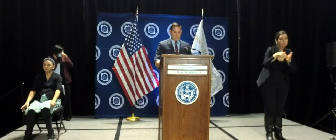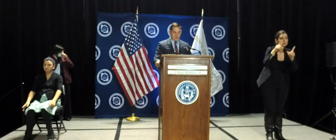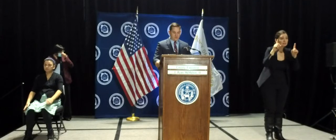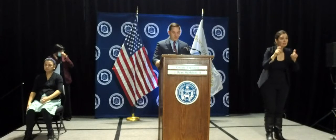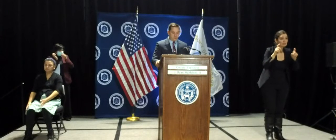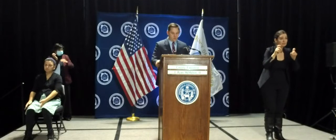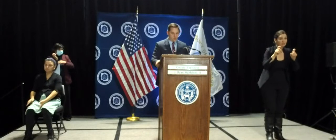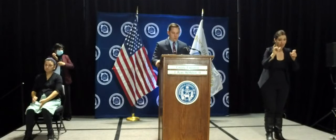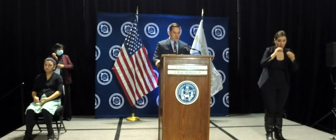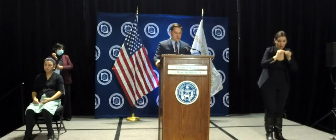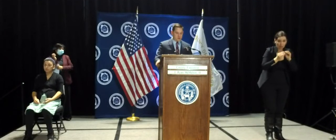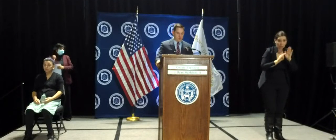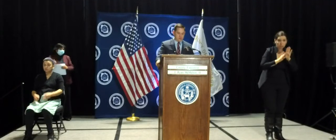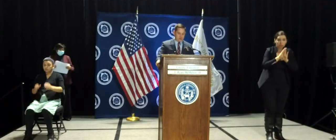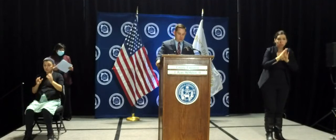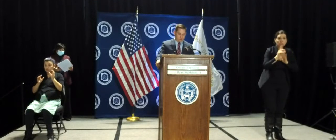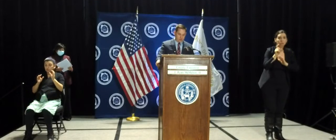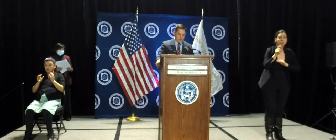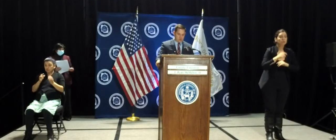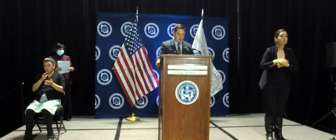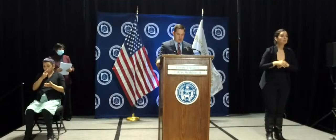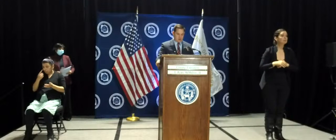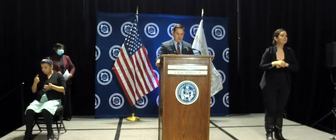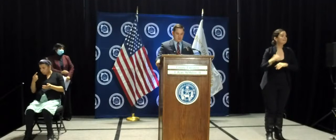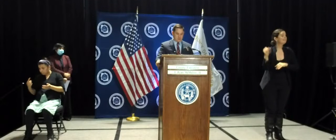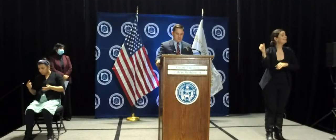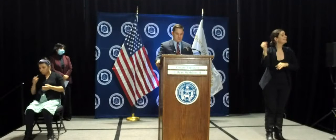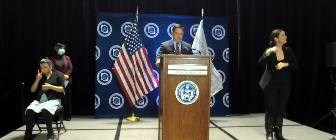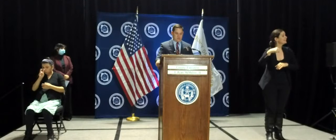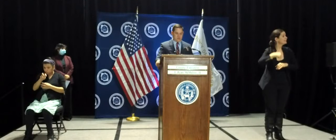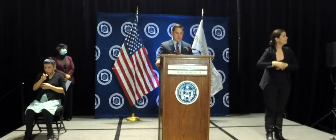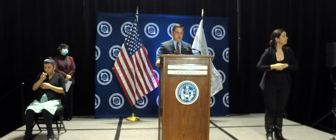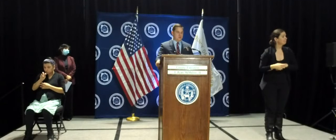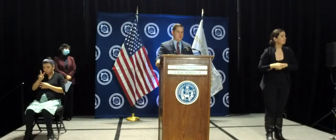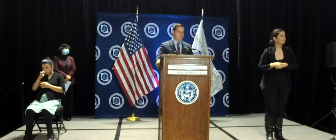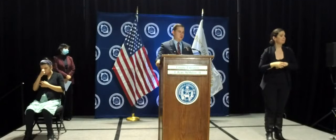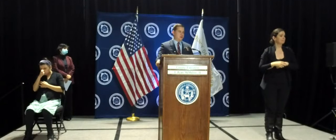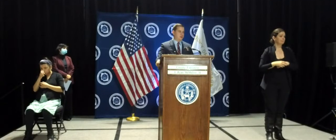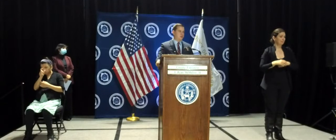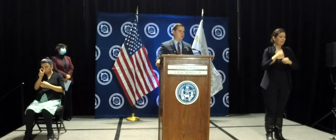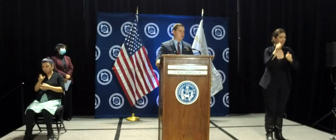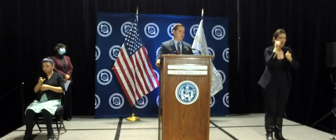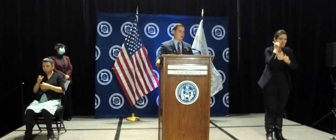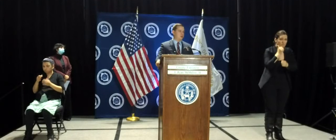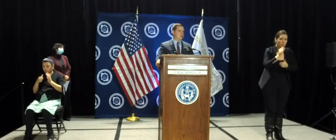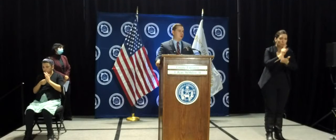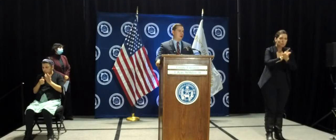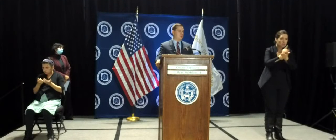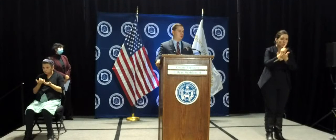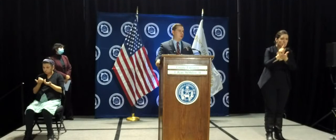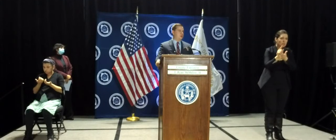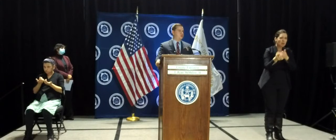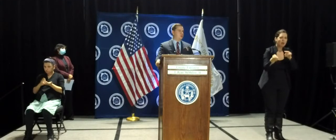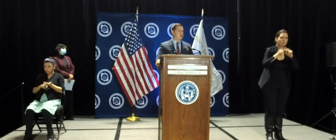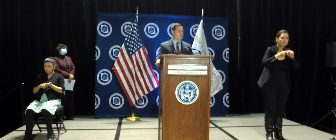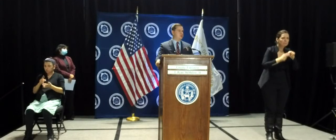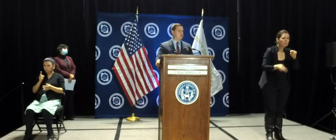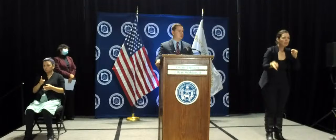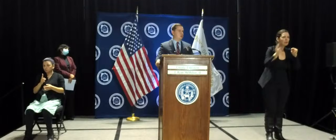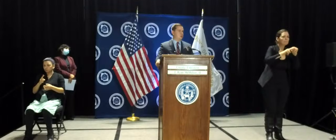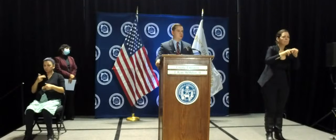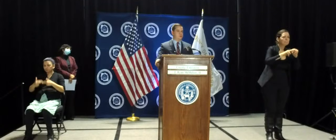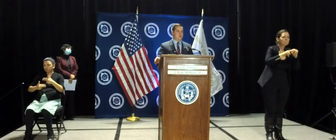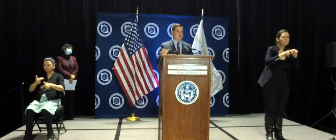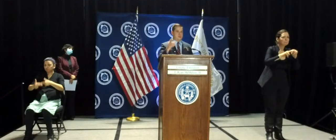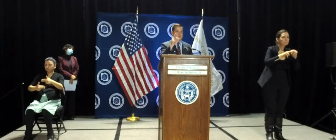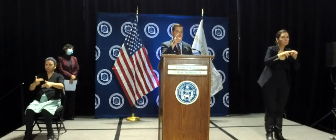Yeah. So each week that we can continue to get into the community, again, we're doing yellow zone